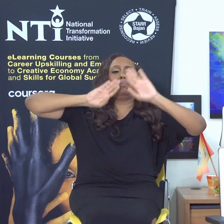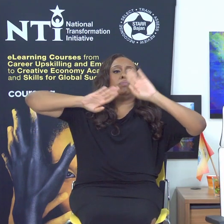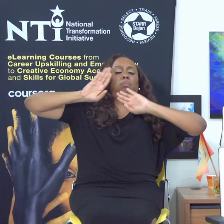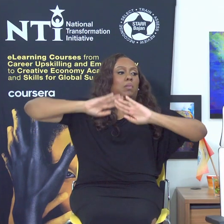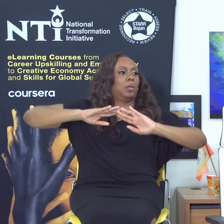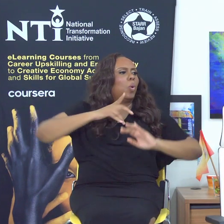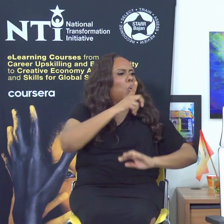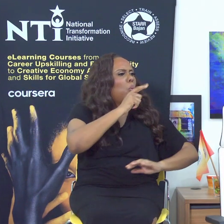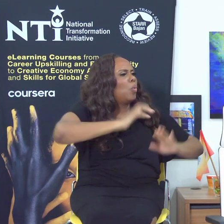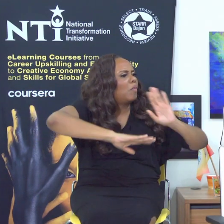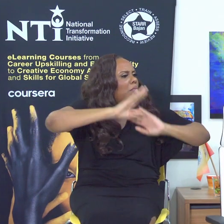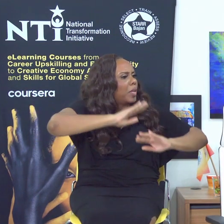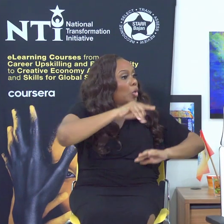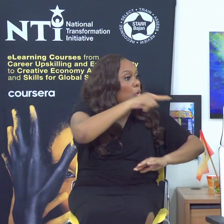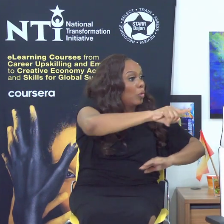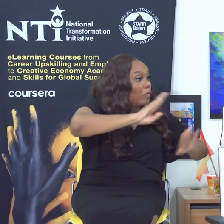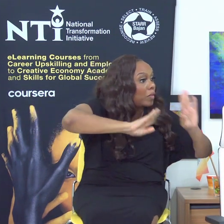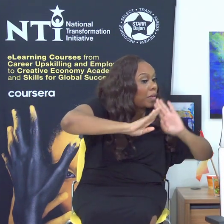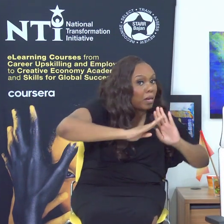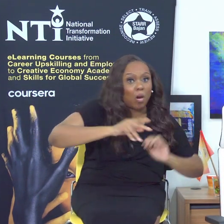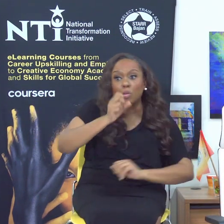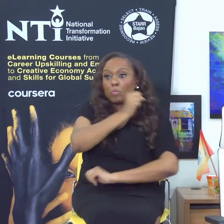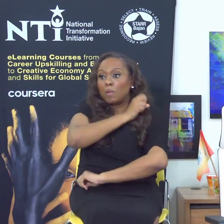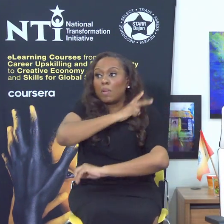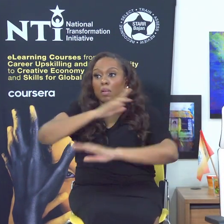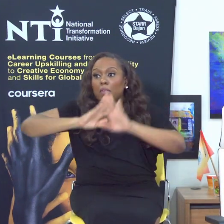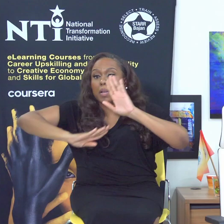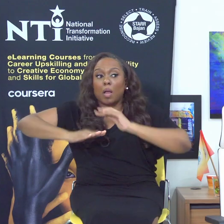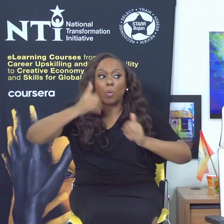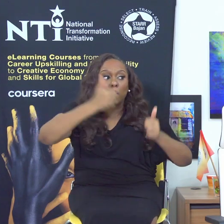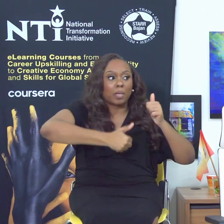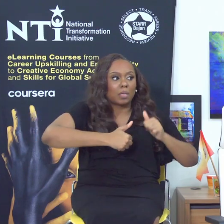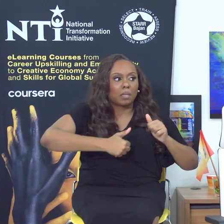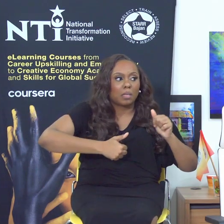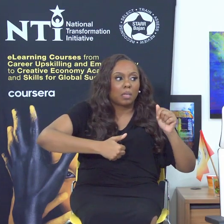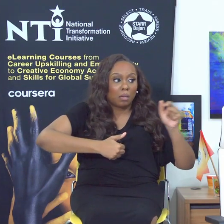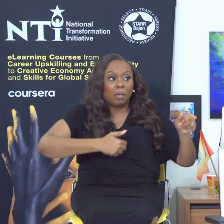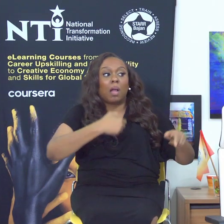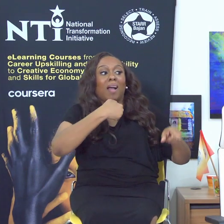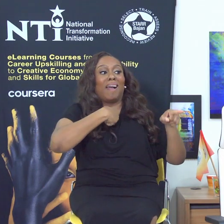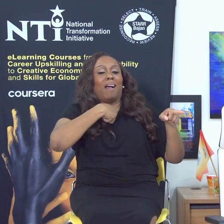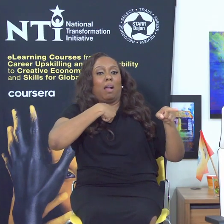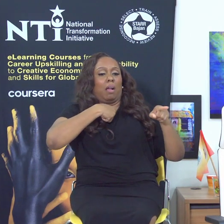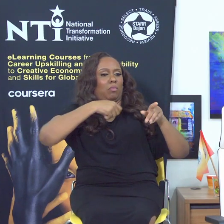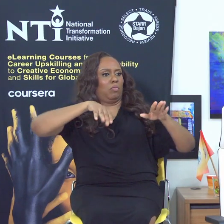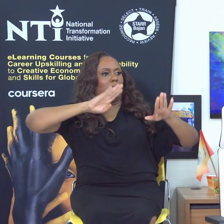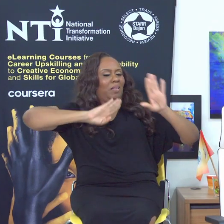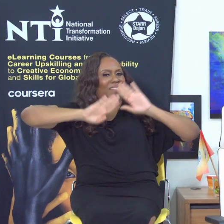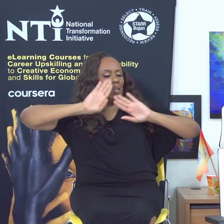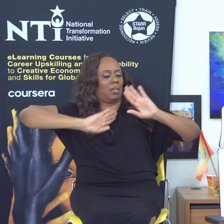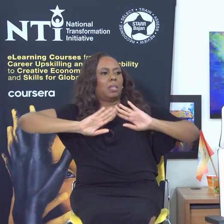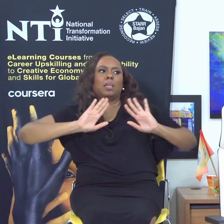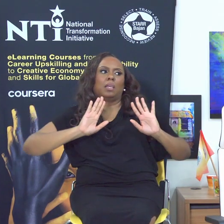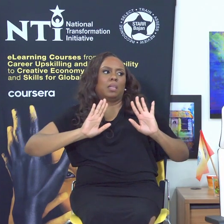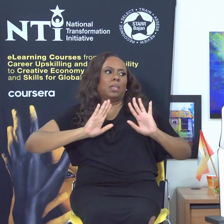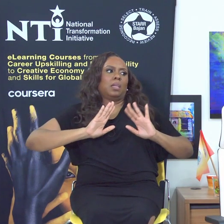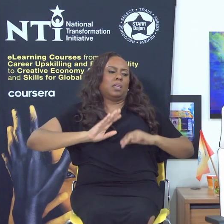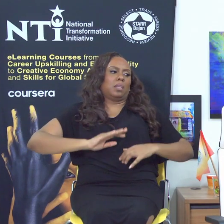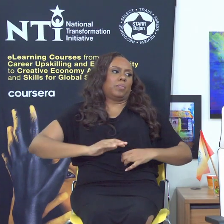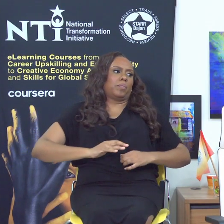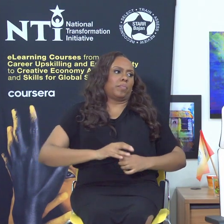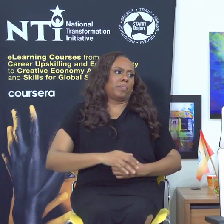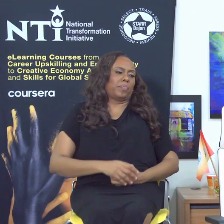She was frustrated, yeah. Or you were frustrated? Yeah, I was very, very frustrated, and